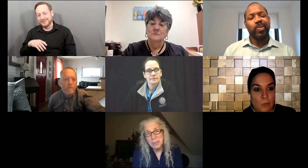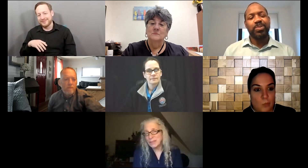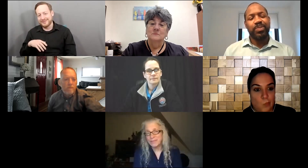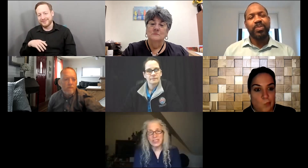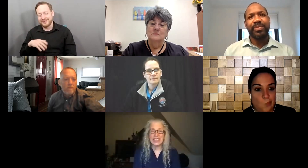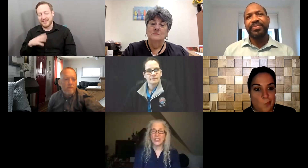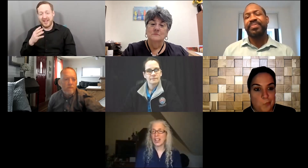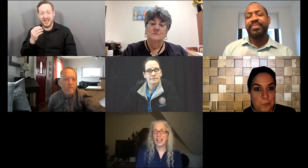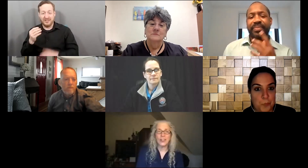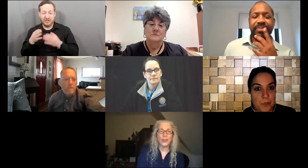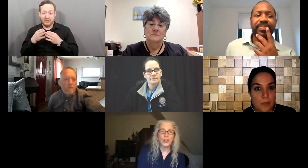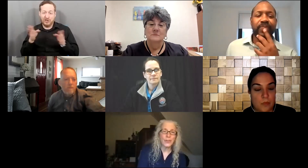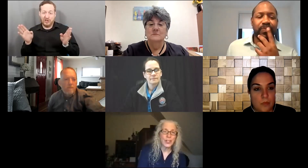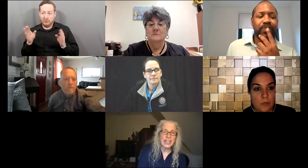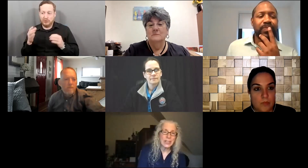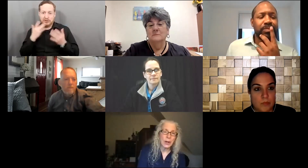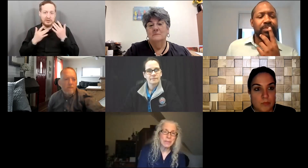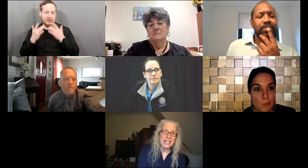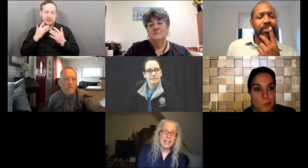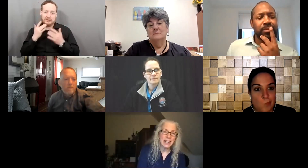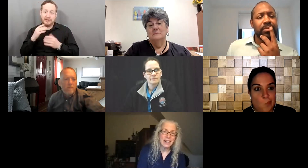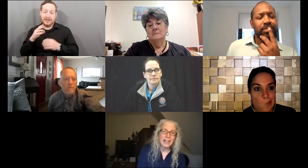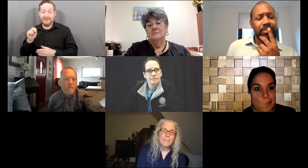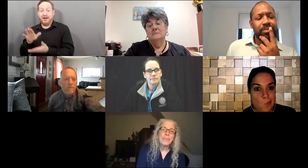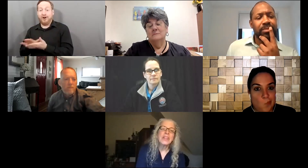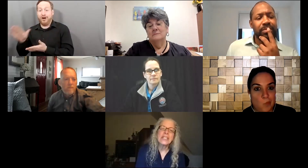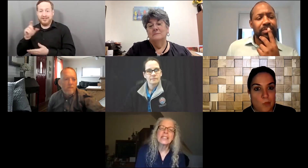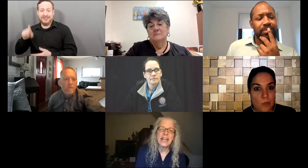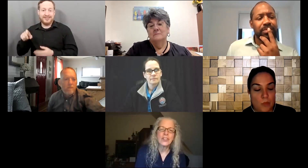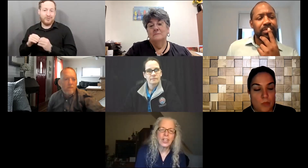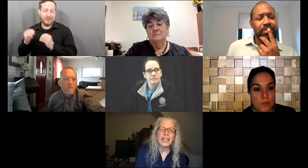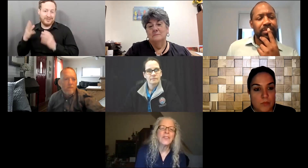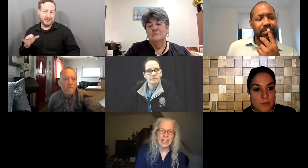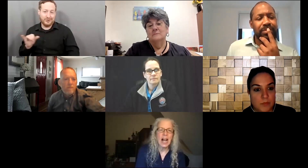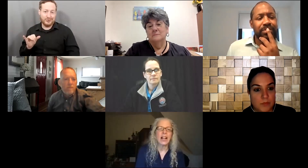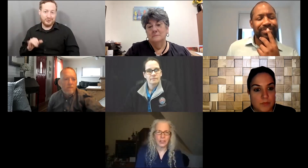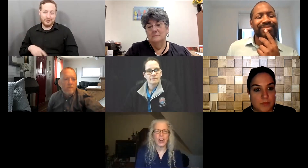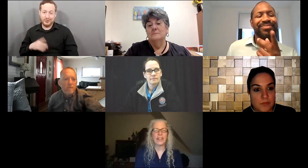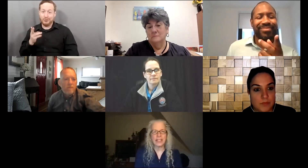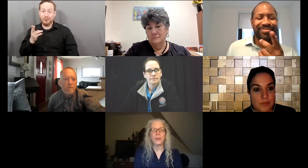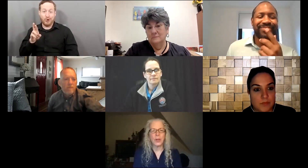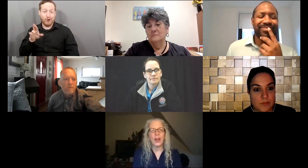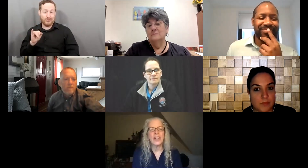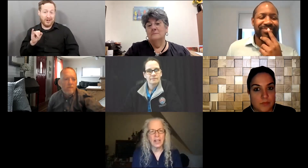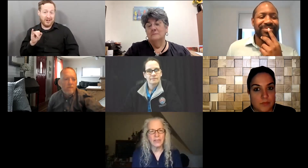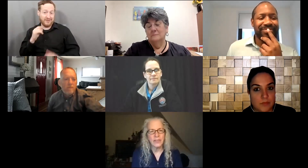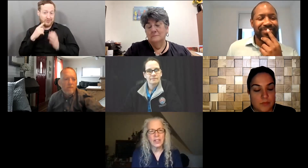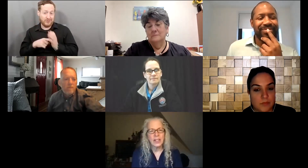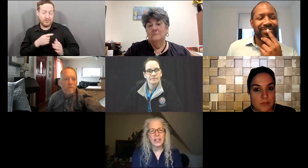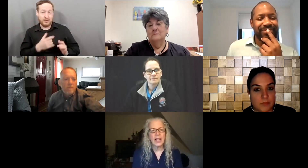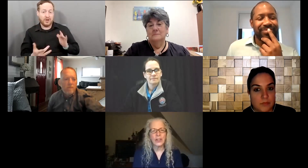to people to teach at a college or a university. That's what I'm seeing. There is a scarcity, even in college, obviously, we don't have